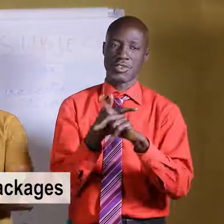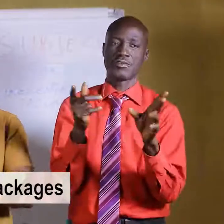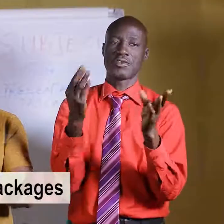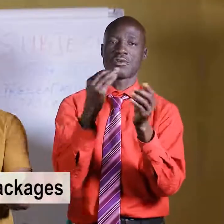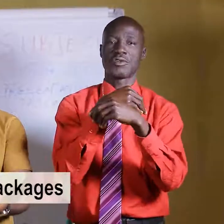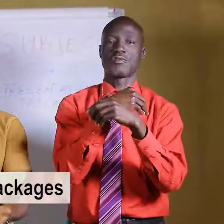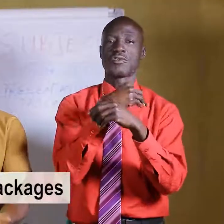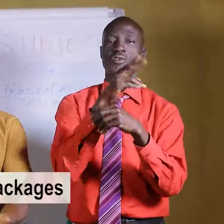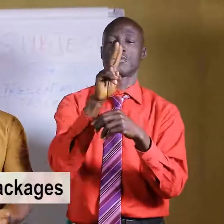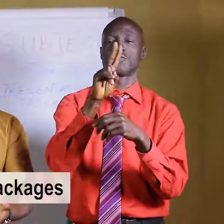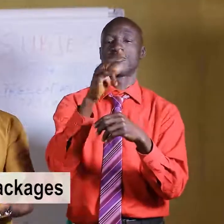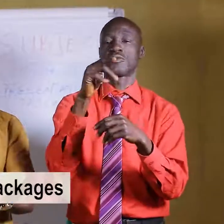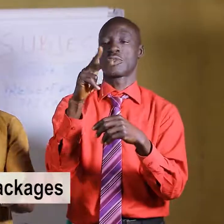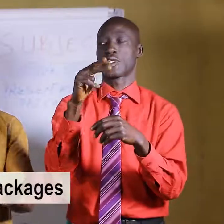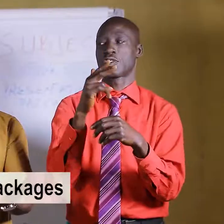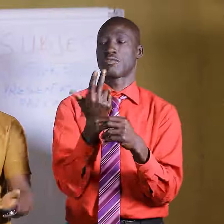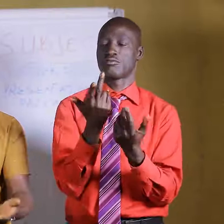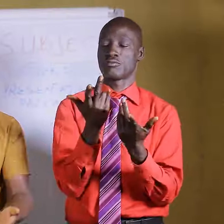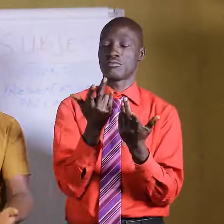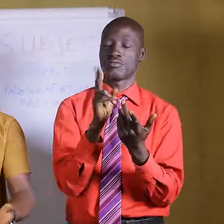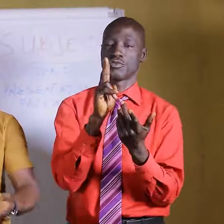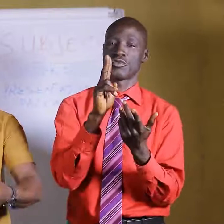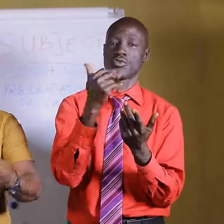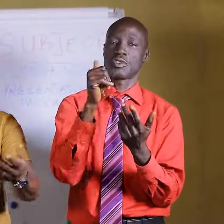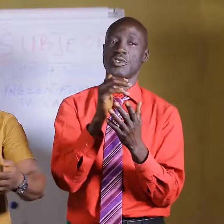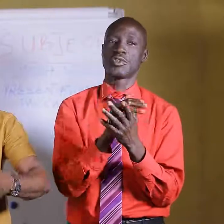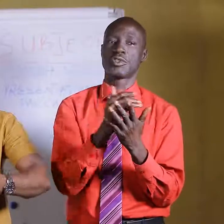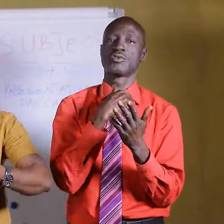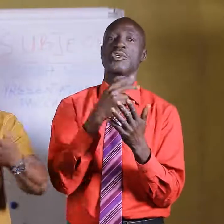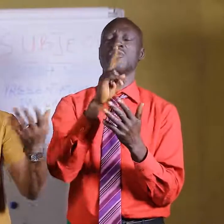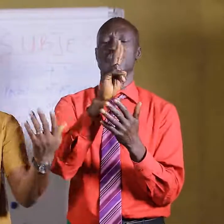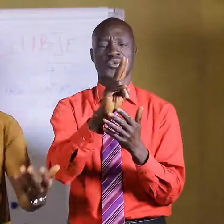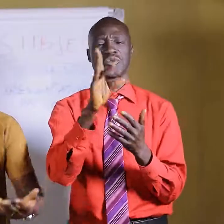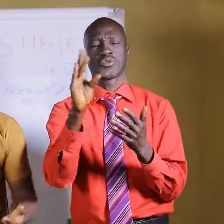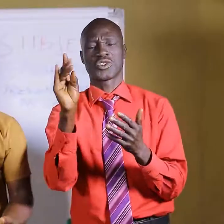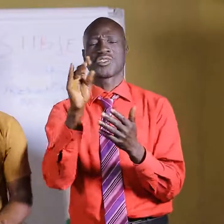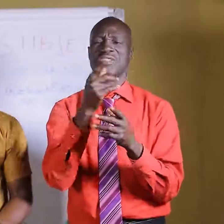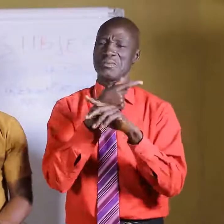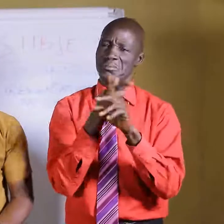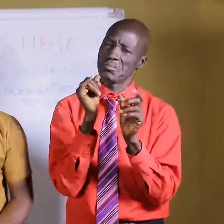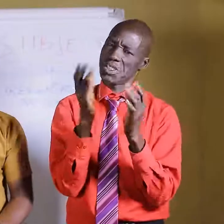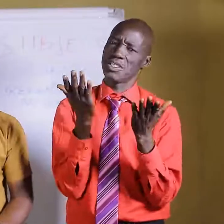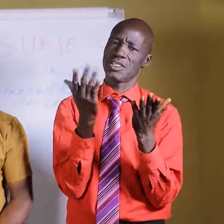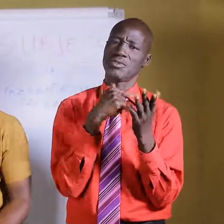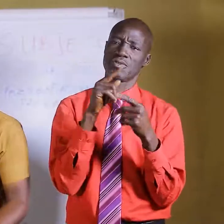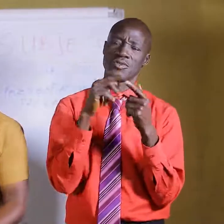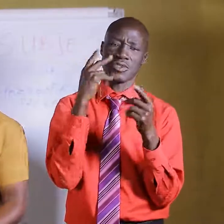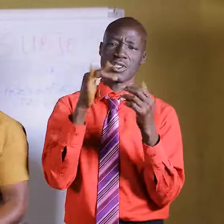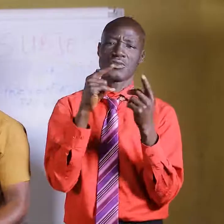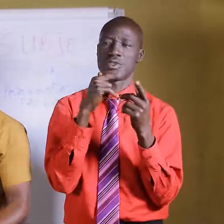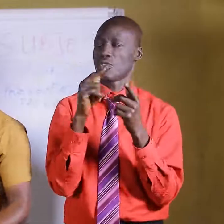Office 2013, Microsoft Office 2010, we have 2007, and so on, likes of them. We're going to see how this would